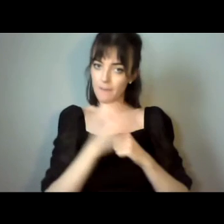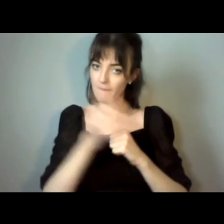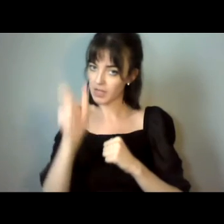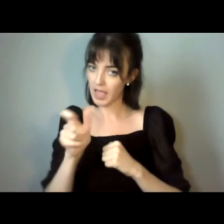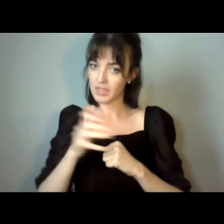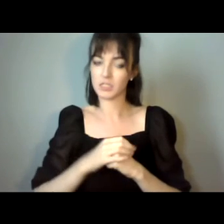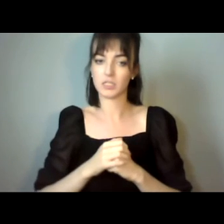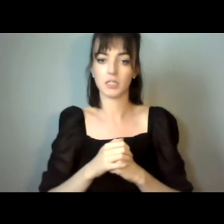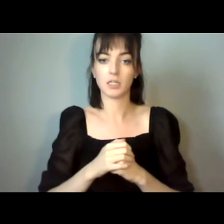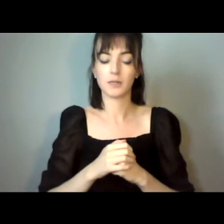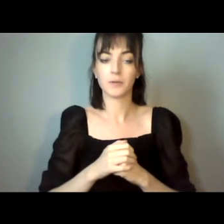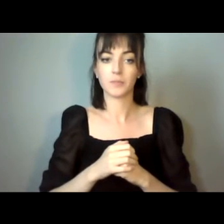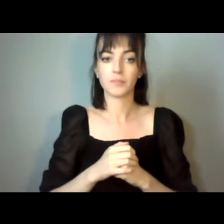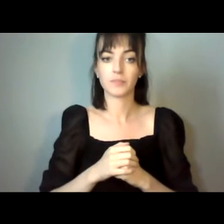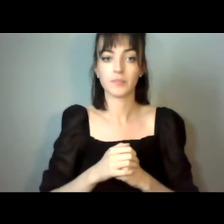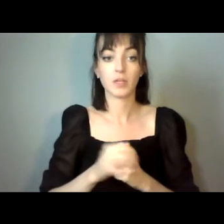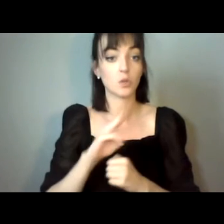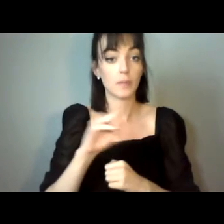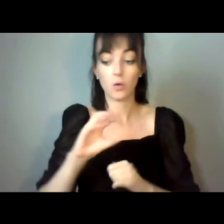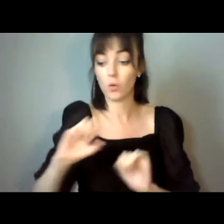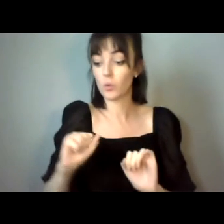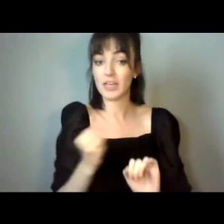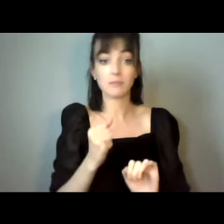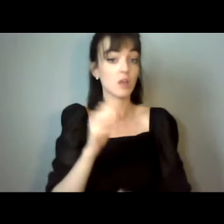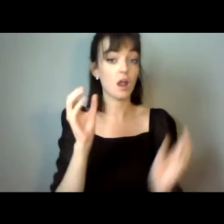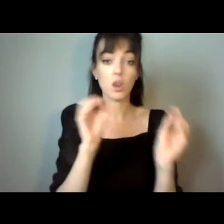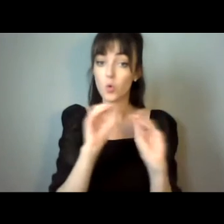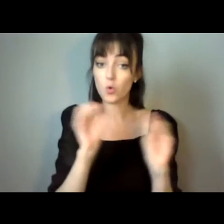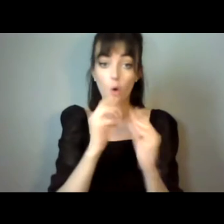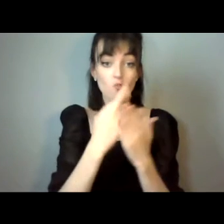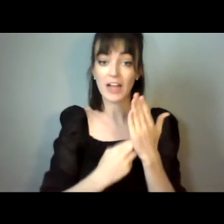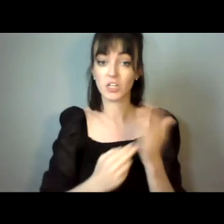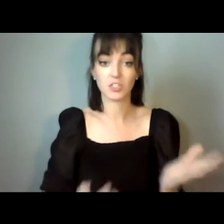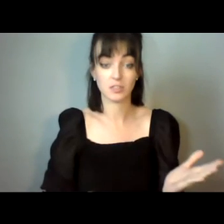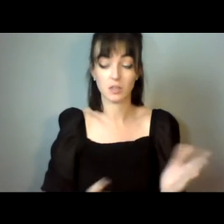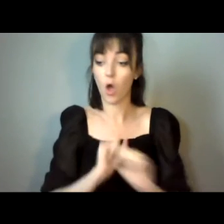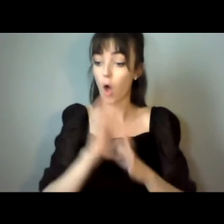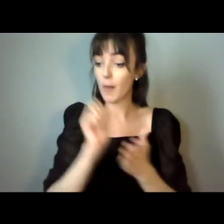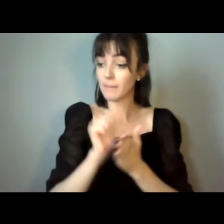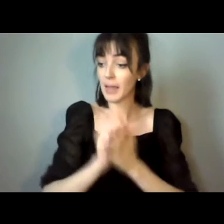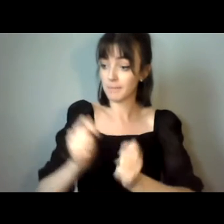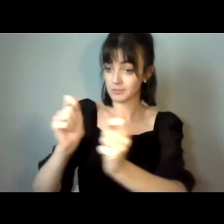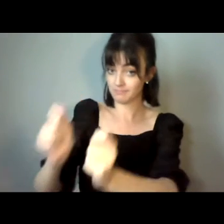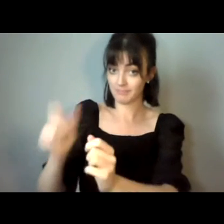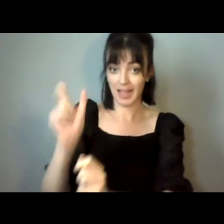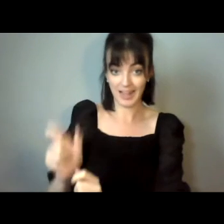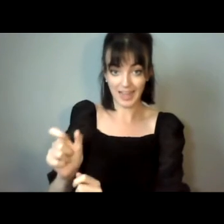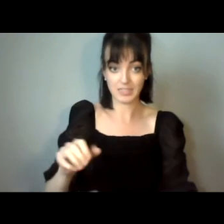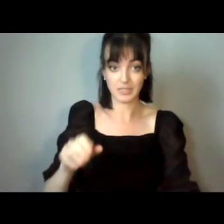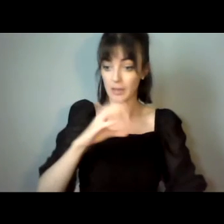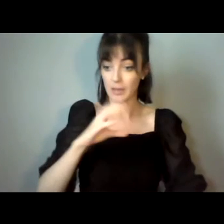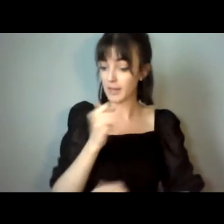The PO doesn't keep any records. All papers belong to the client. When the relation is